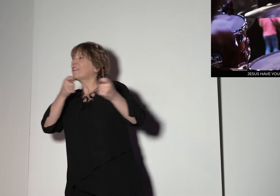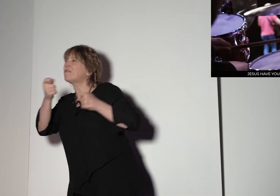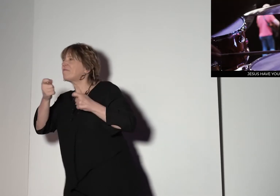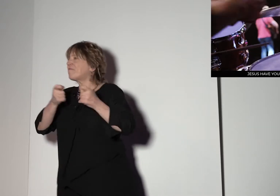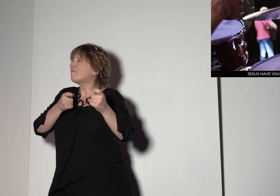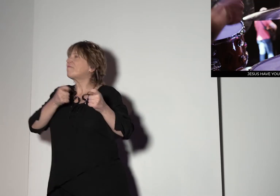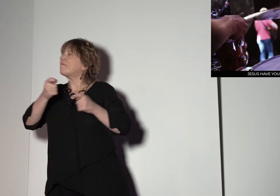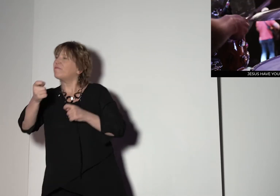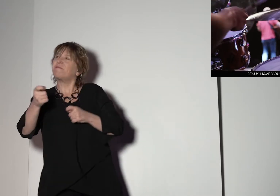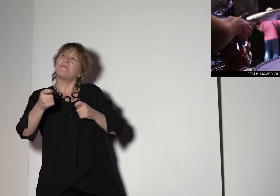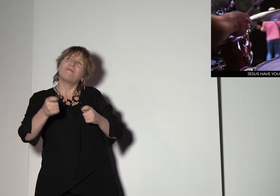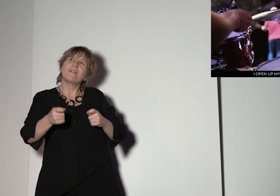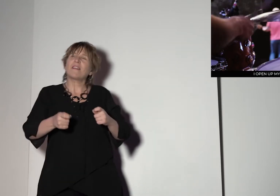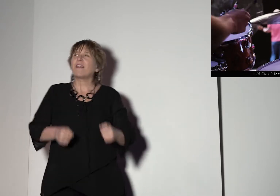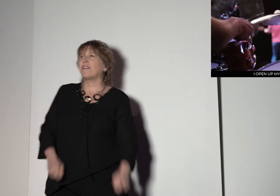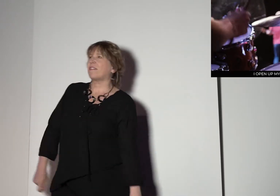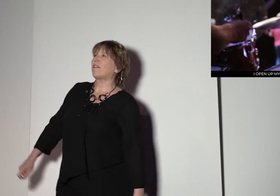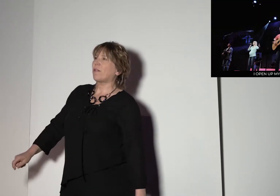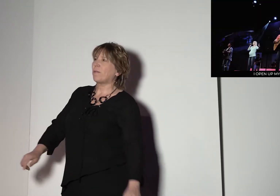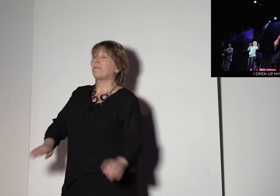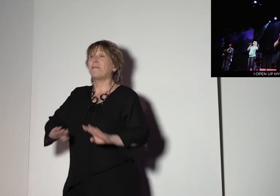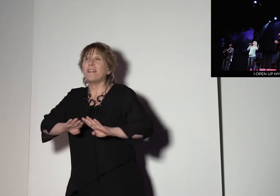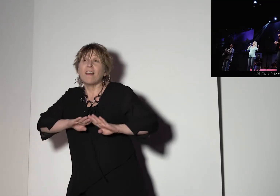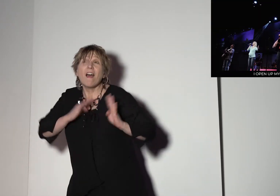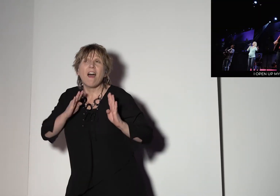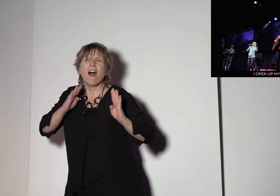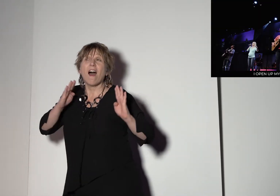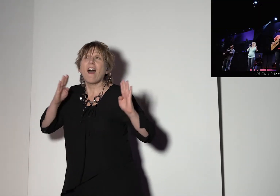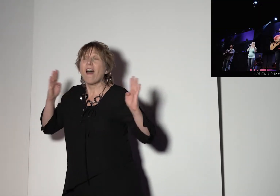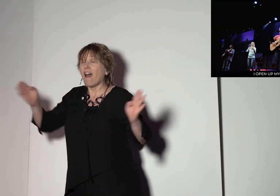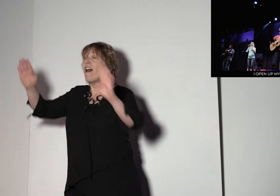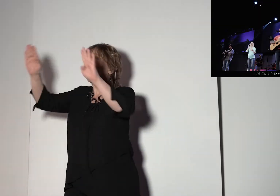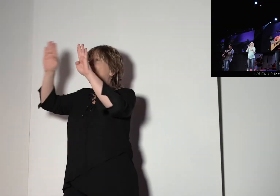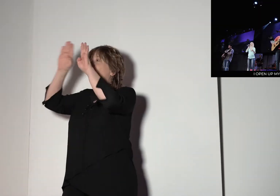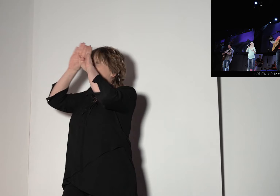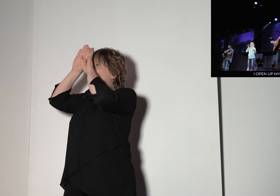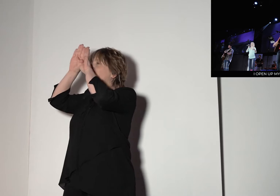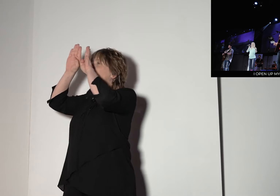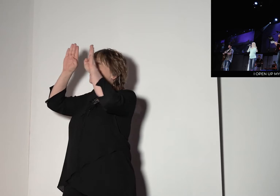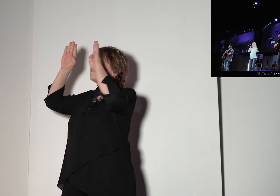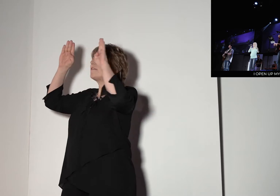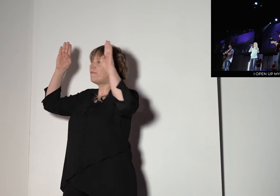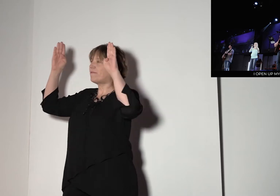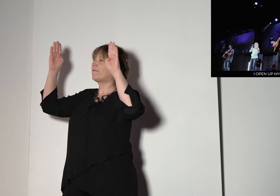me now. Open up my heart.